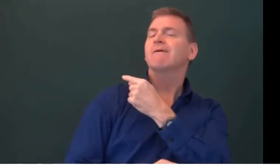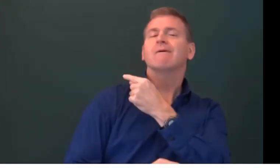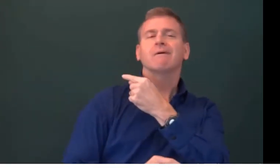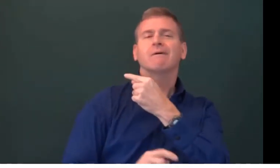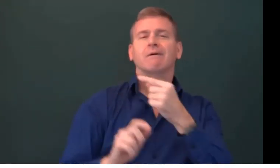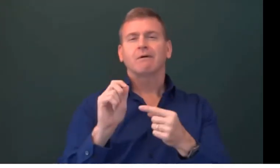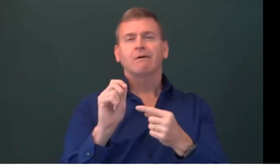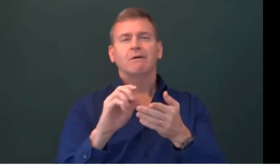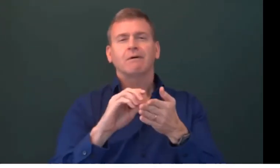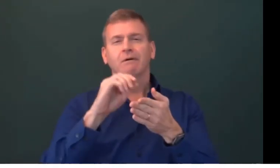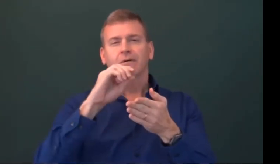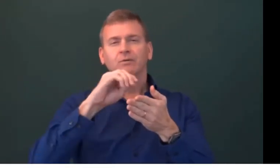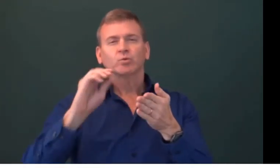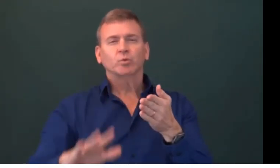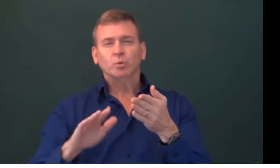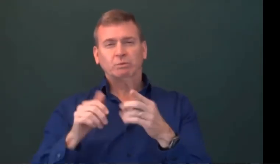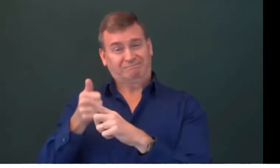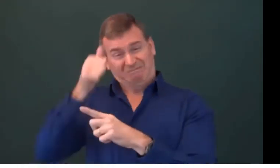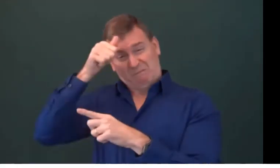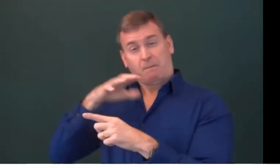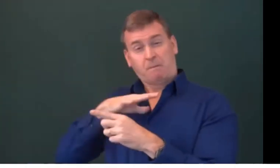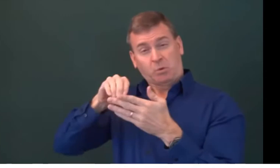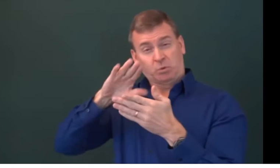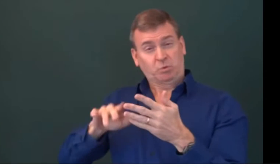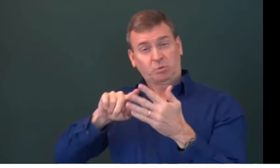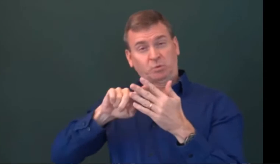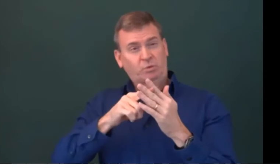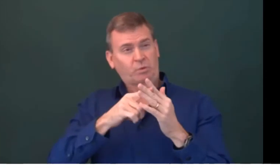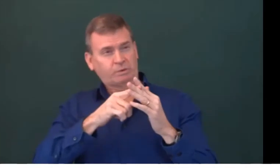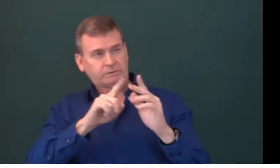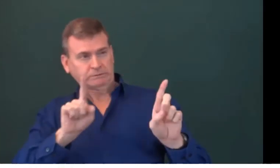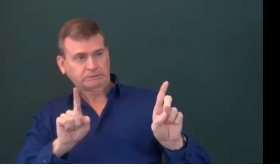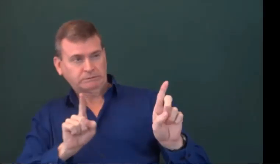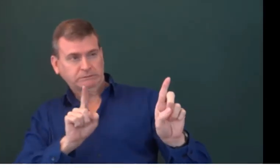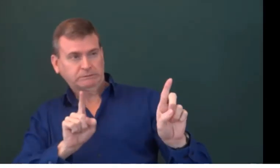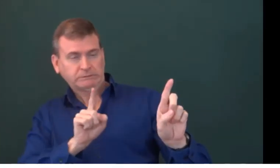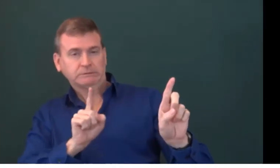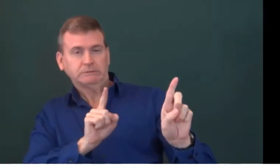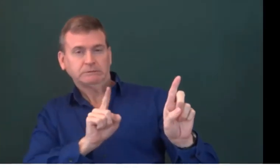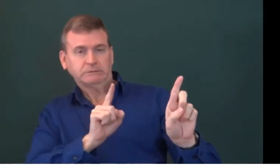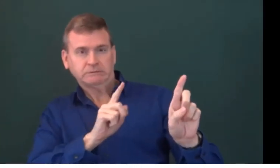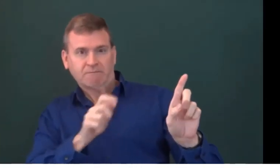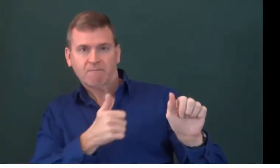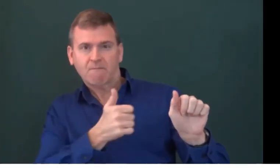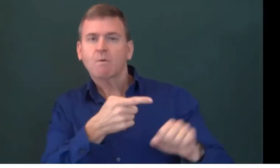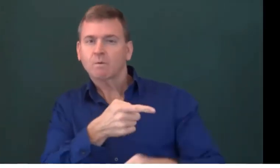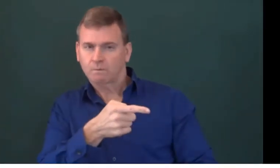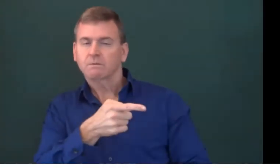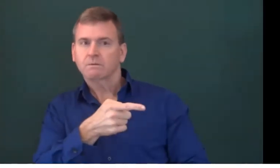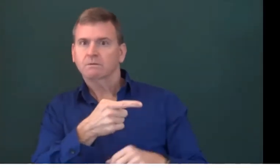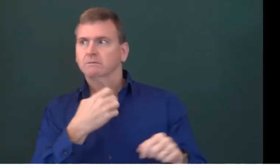then she noticed that from behind, a male student began to follow her.